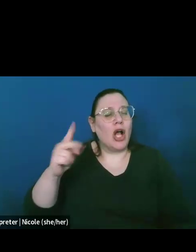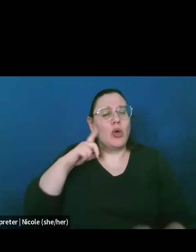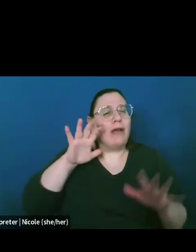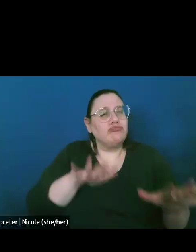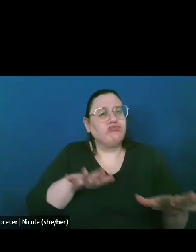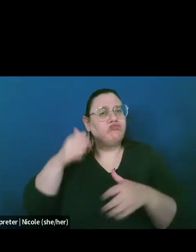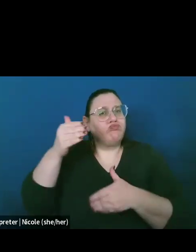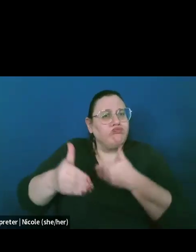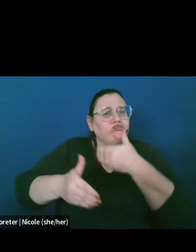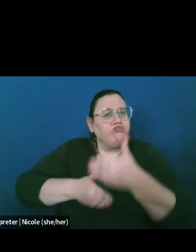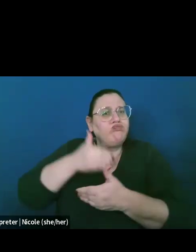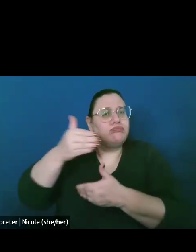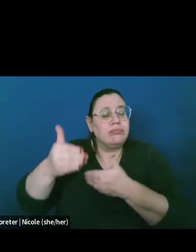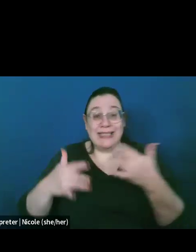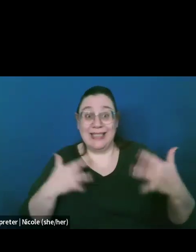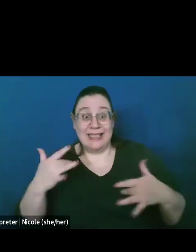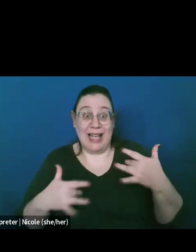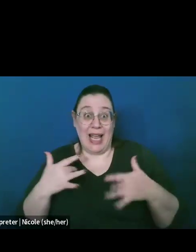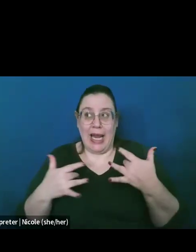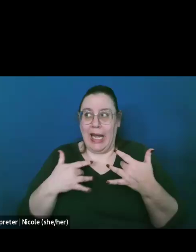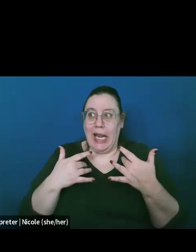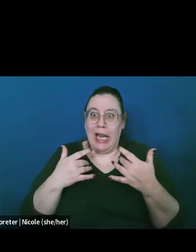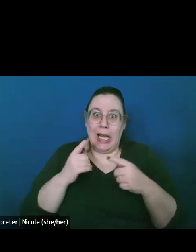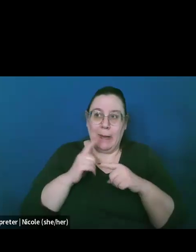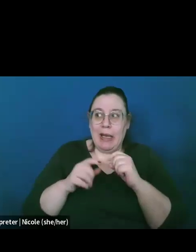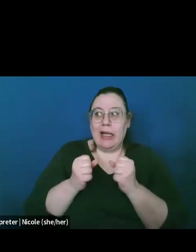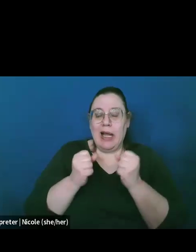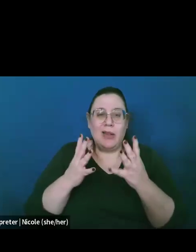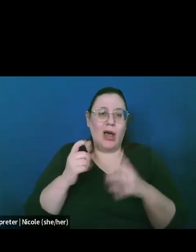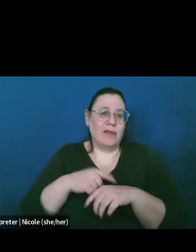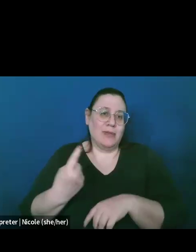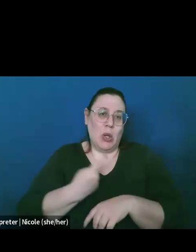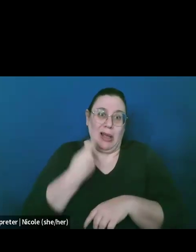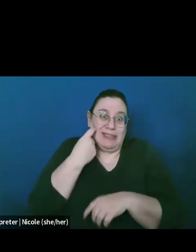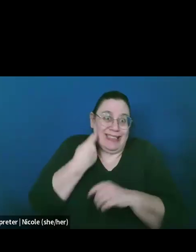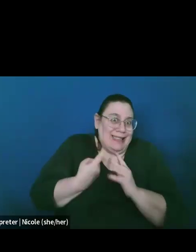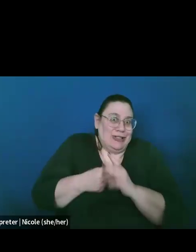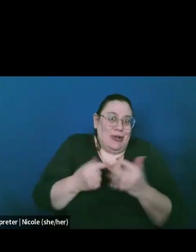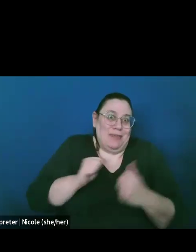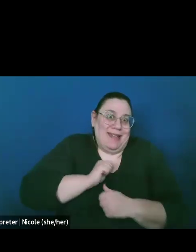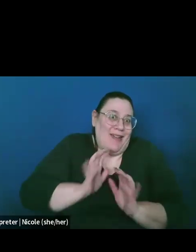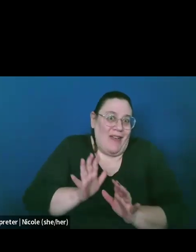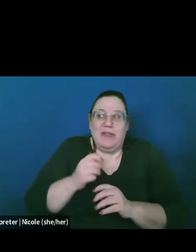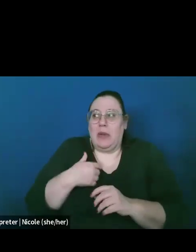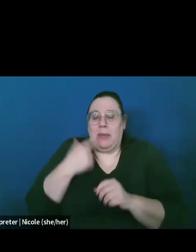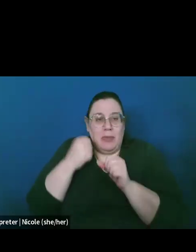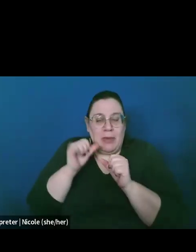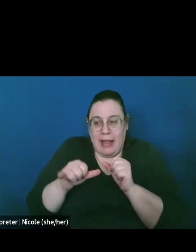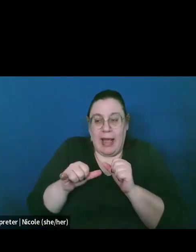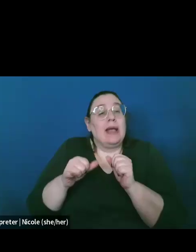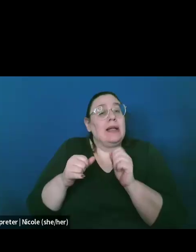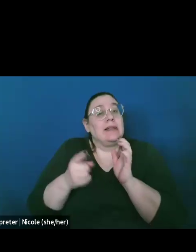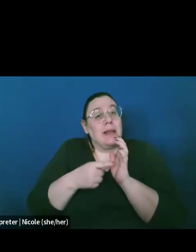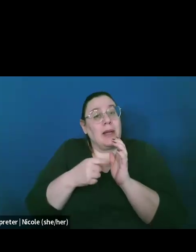it's exciting, but also it's being an entrepreneur is a lot of solo time. So just kind of keeping that in mind that you're going to have downtime,